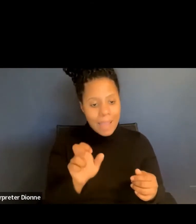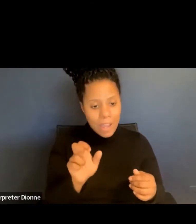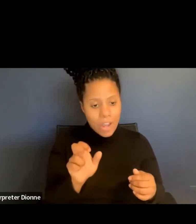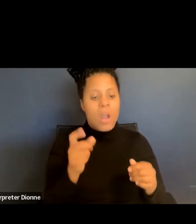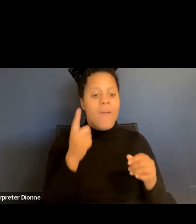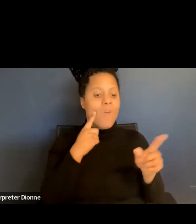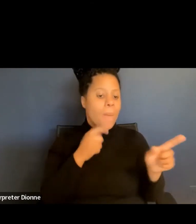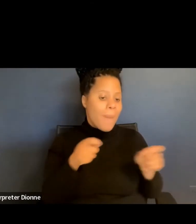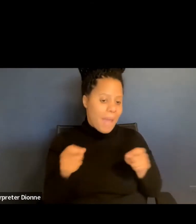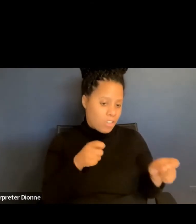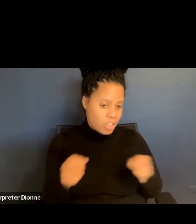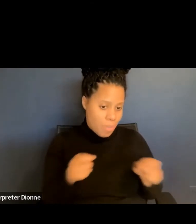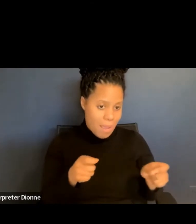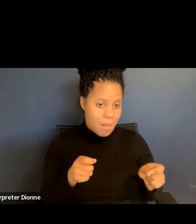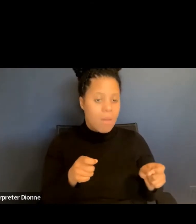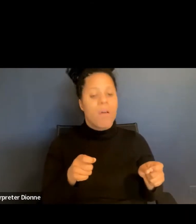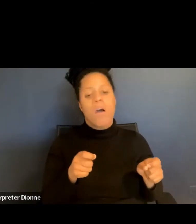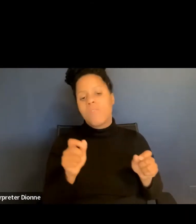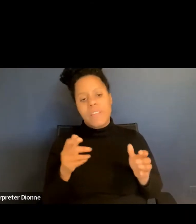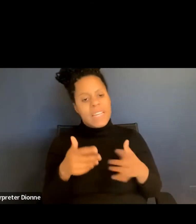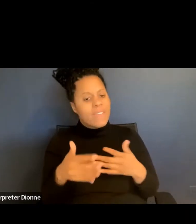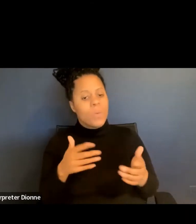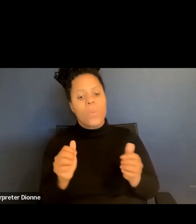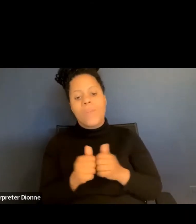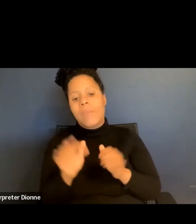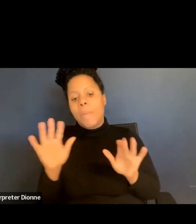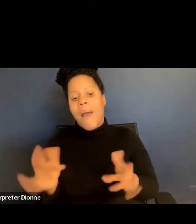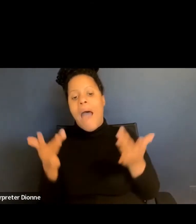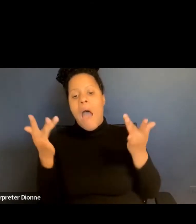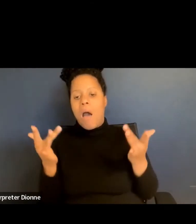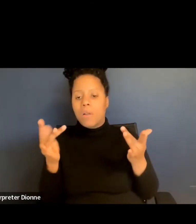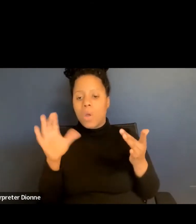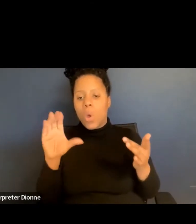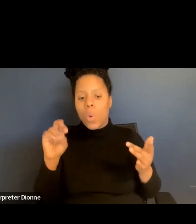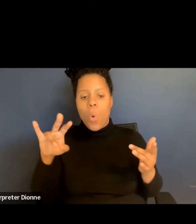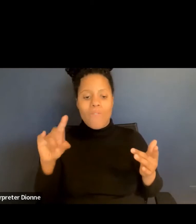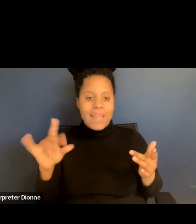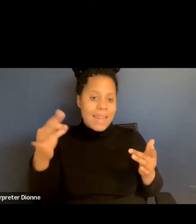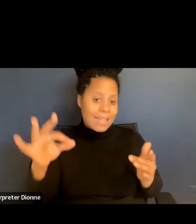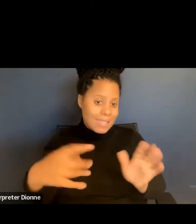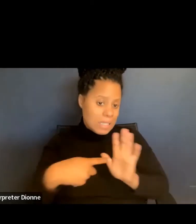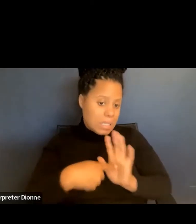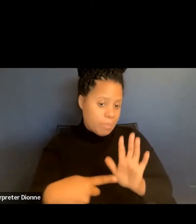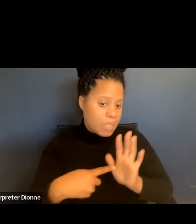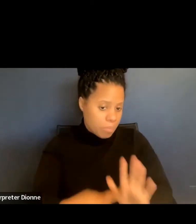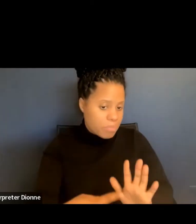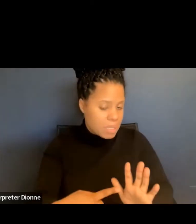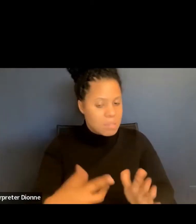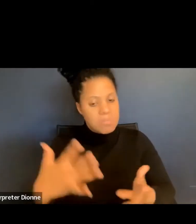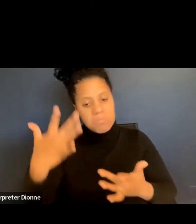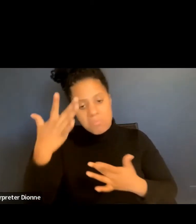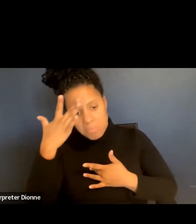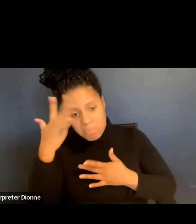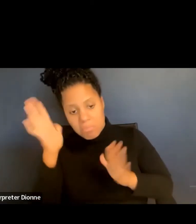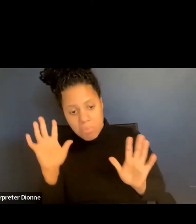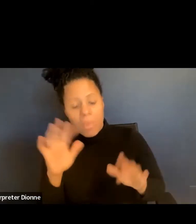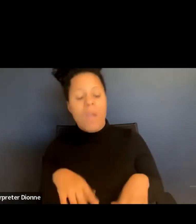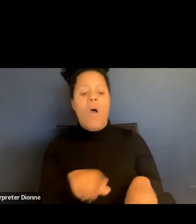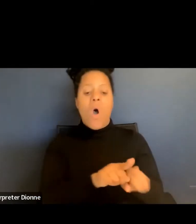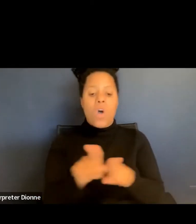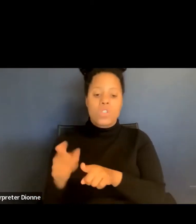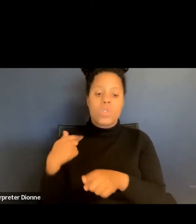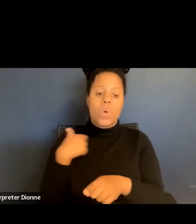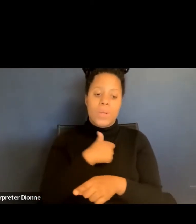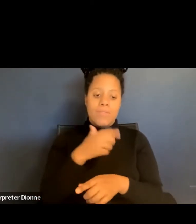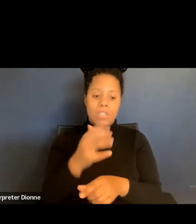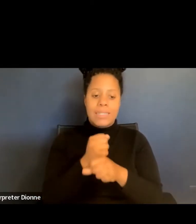relieve burden on their local hospitals. Health centers have also received a number of different funding streams